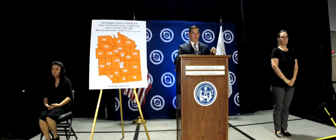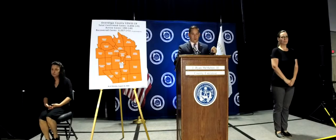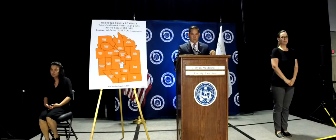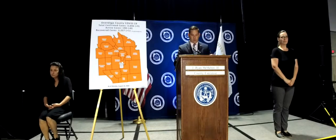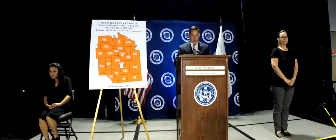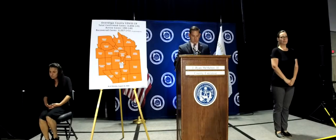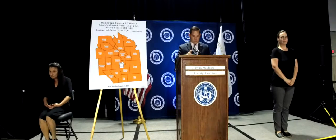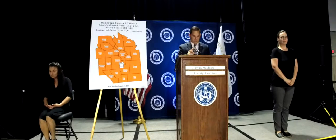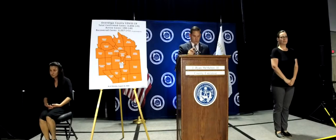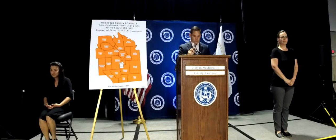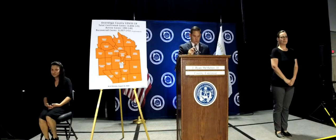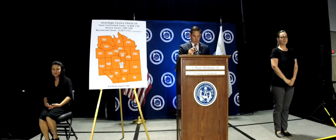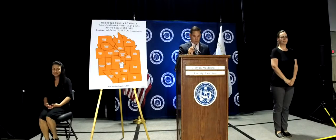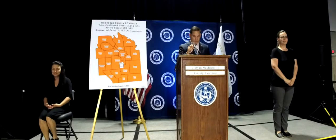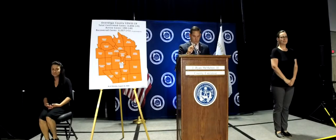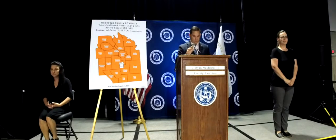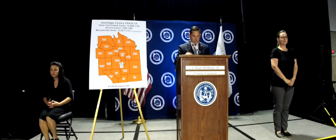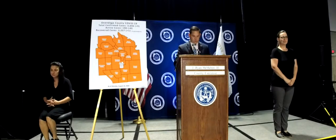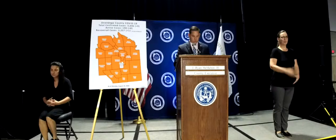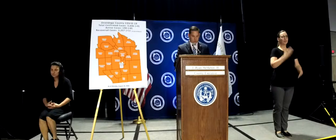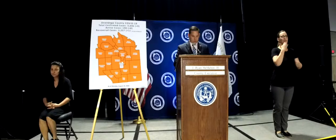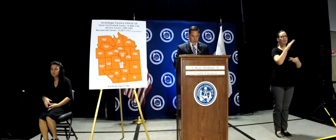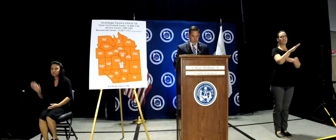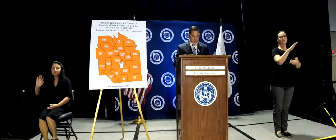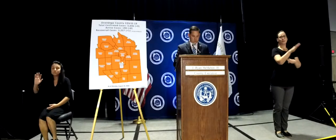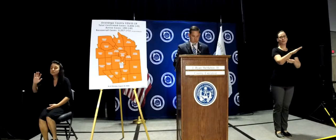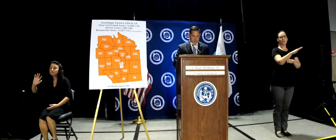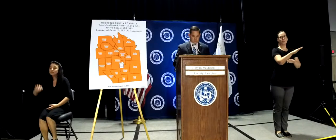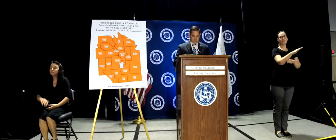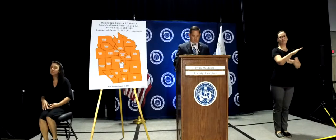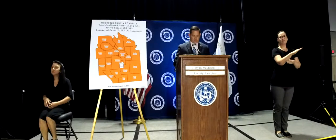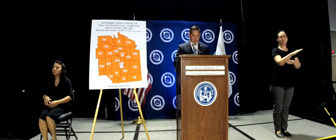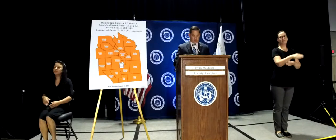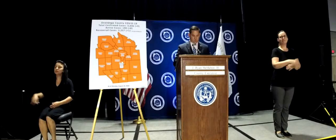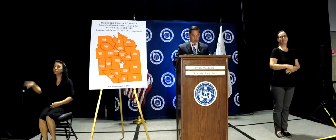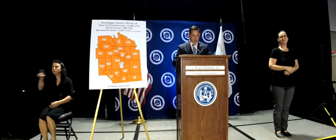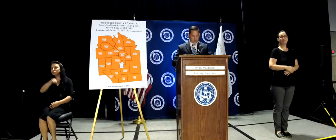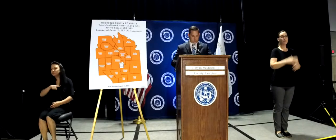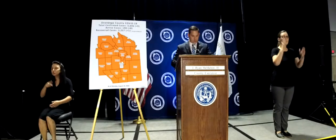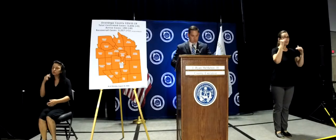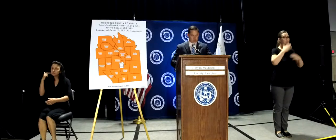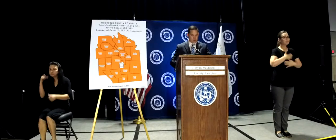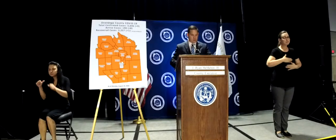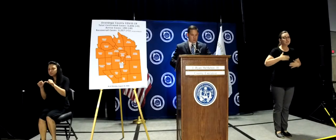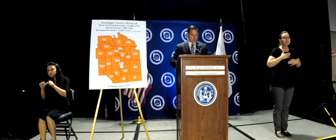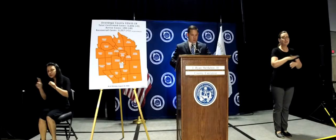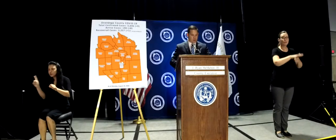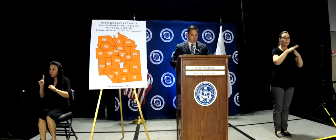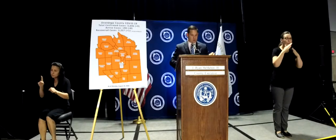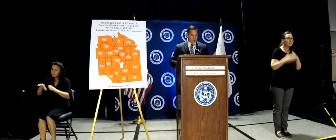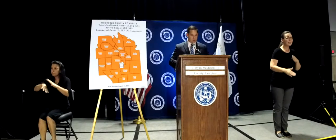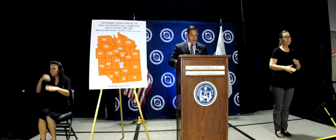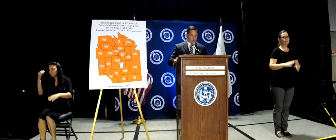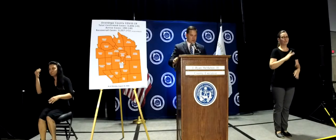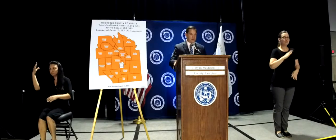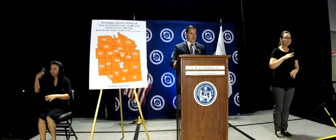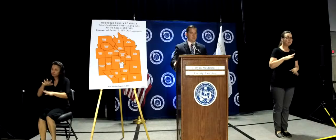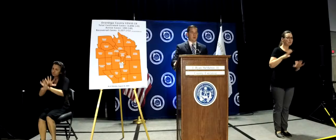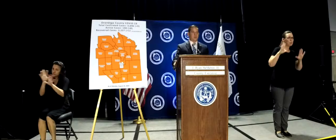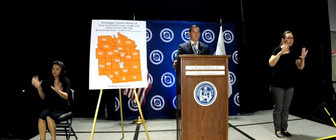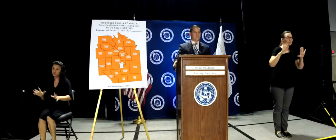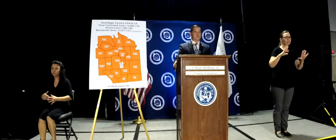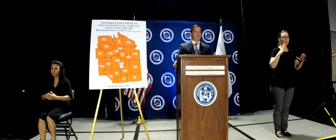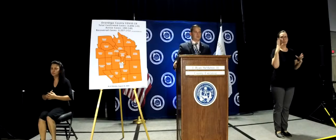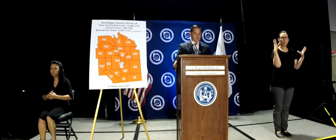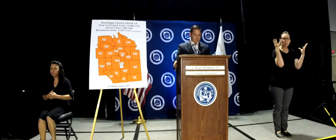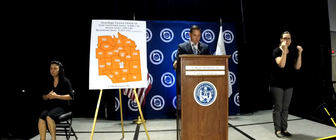Good afternoon, everybody. Hope everybody's doing well. Hopefully you enjoyed the weekend. It was a very nice weekend. Getting some data, a